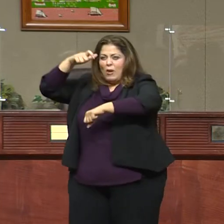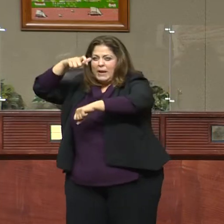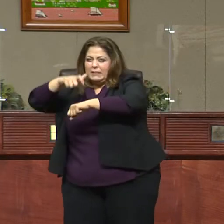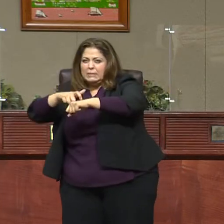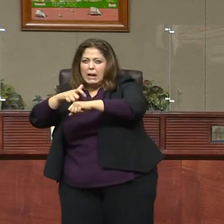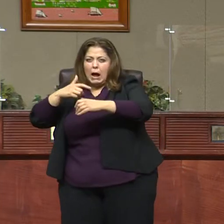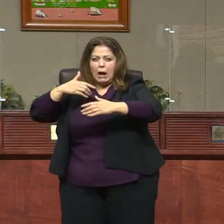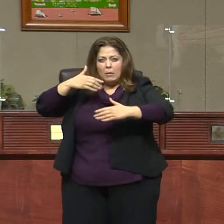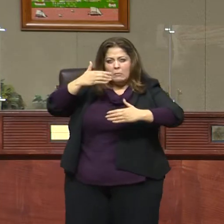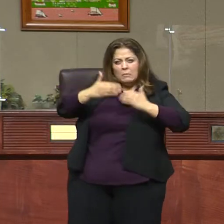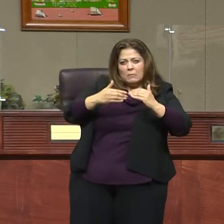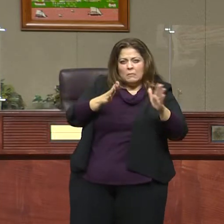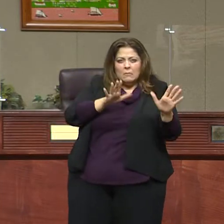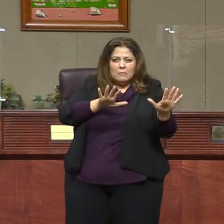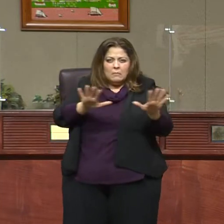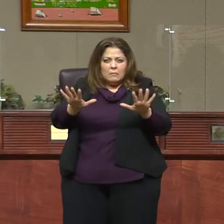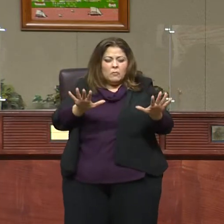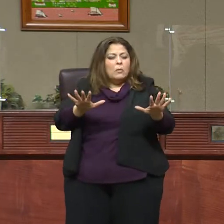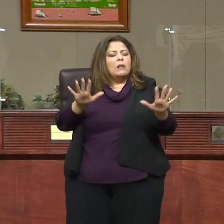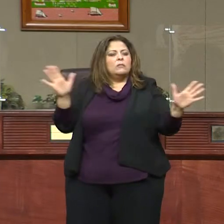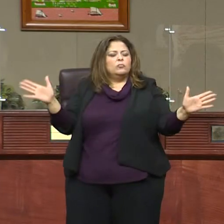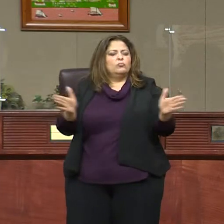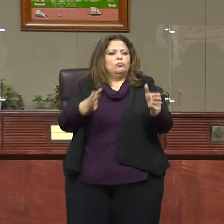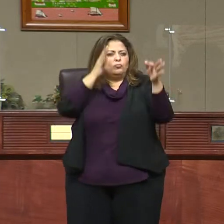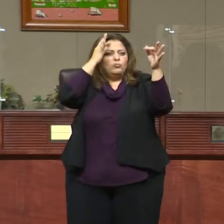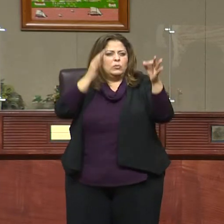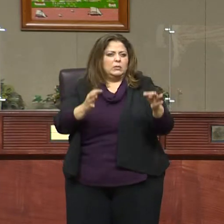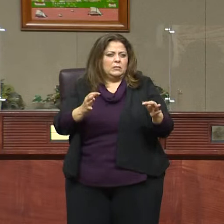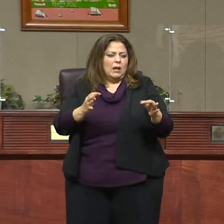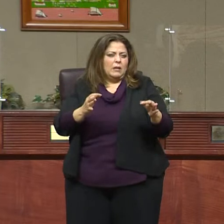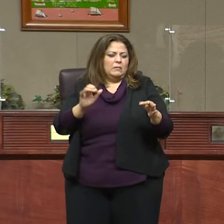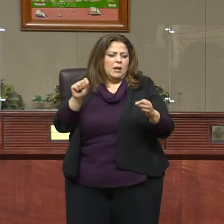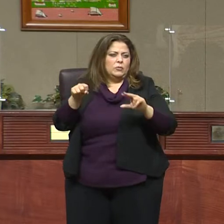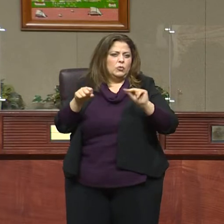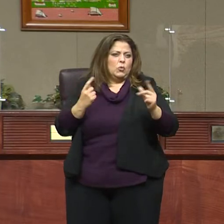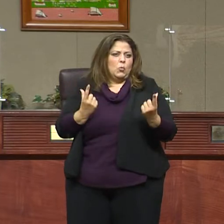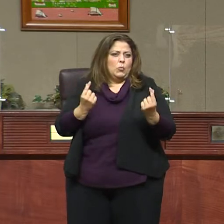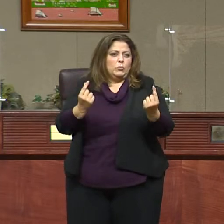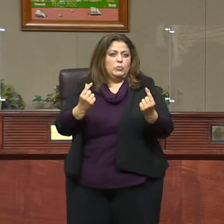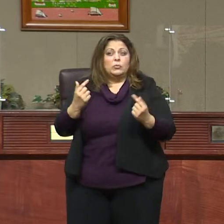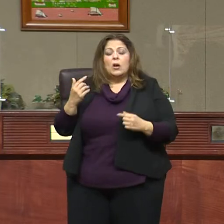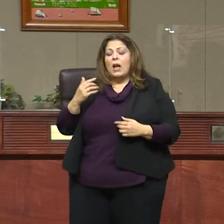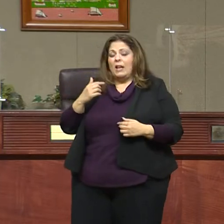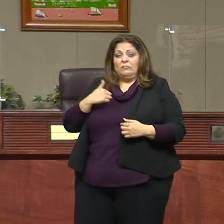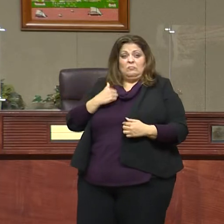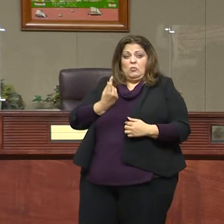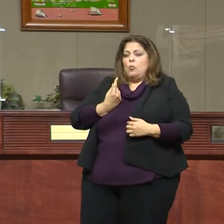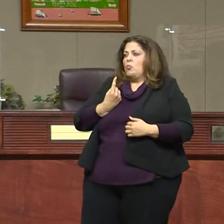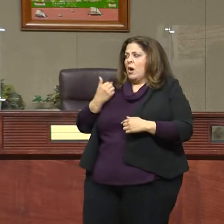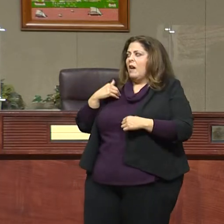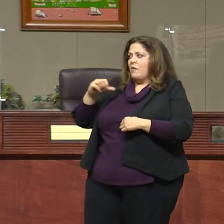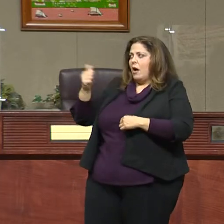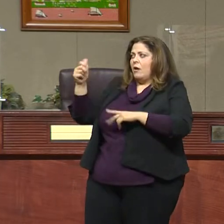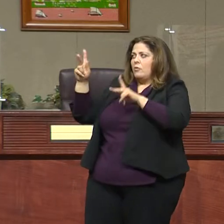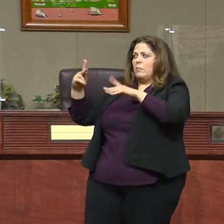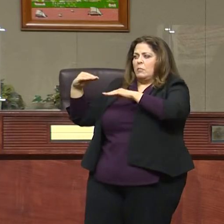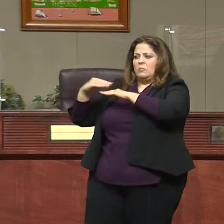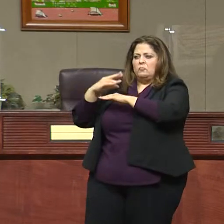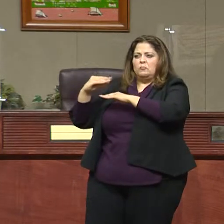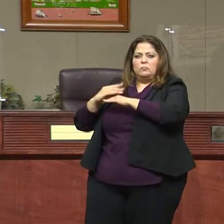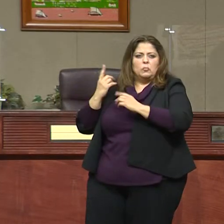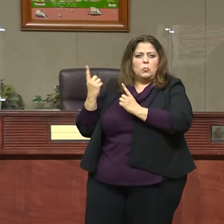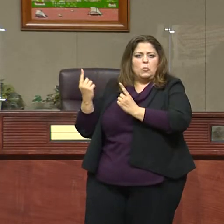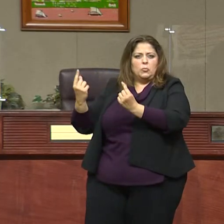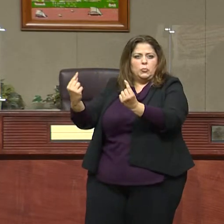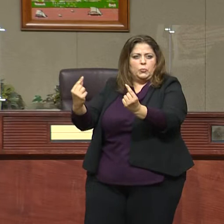I have commissioned a number of individuals to give us advice in that regard. Okay.